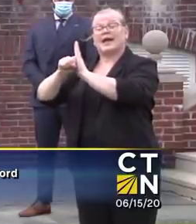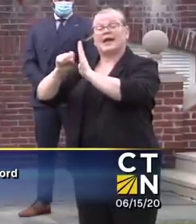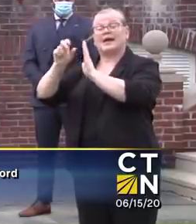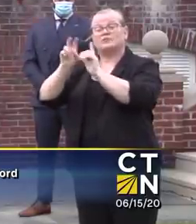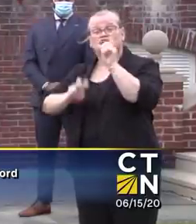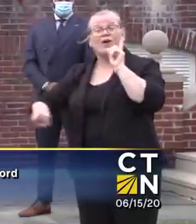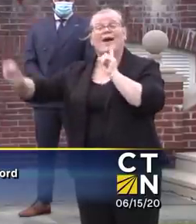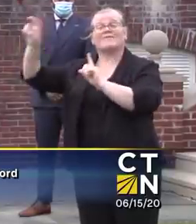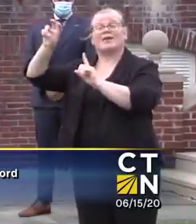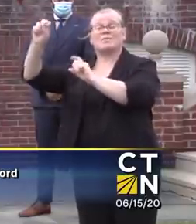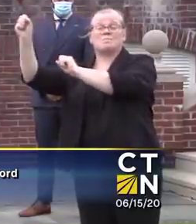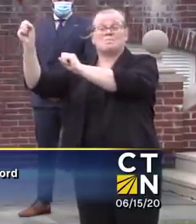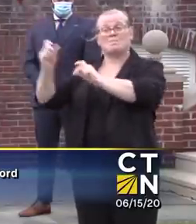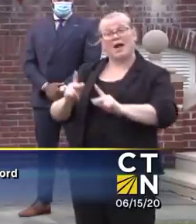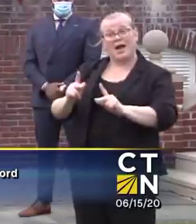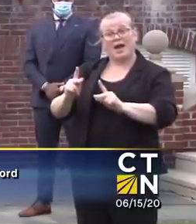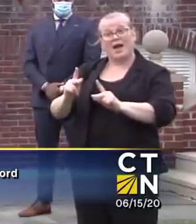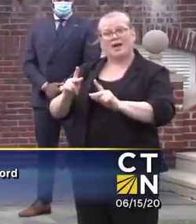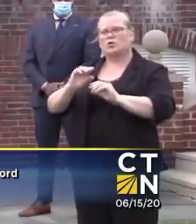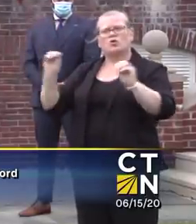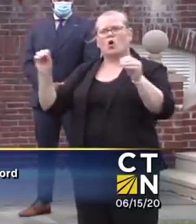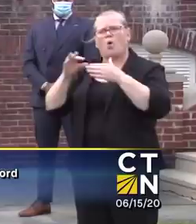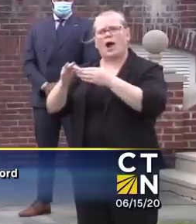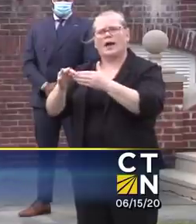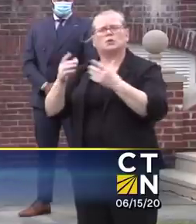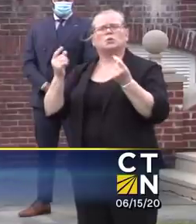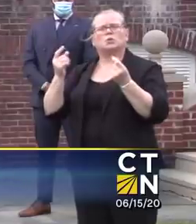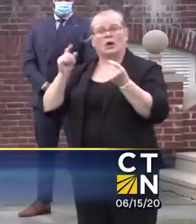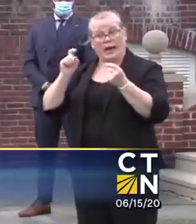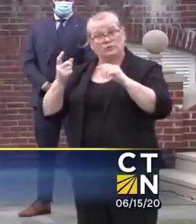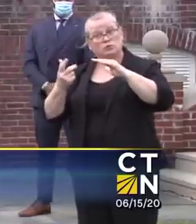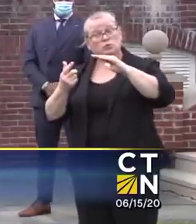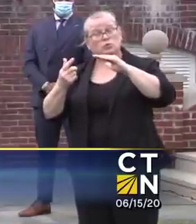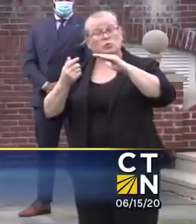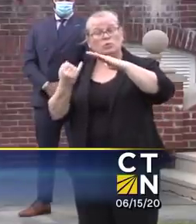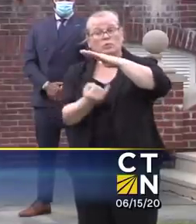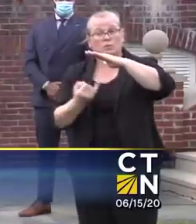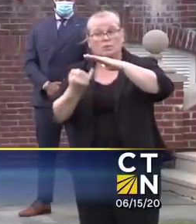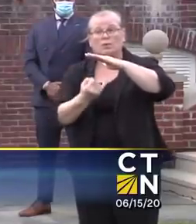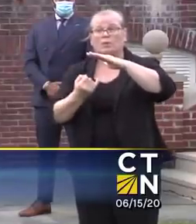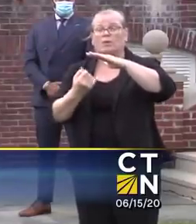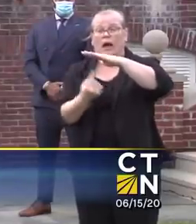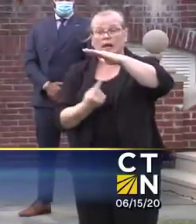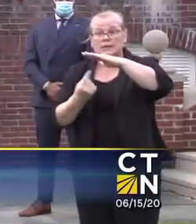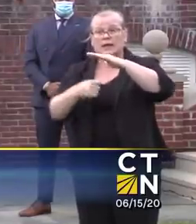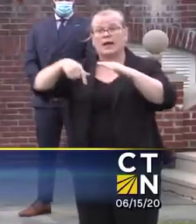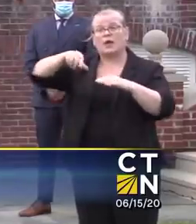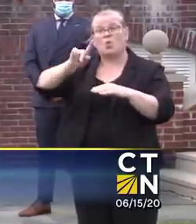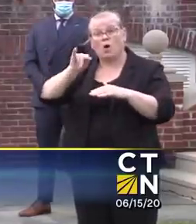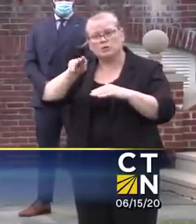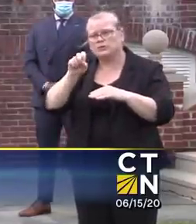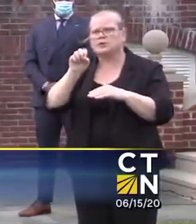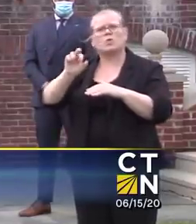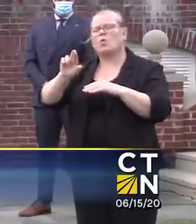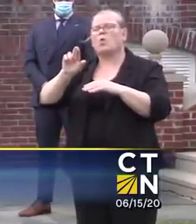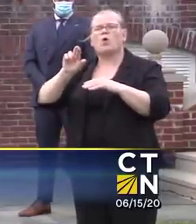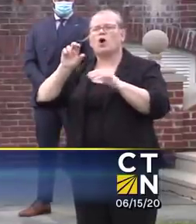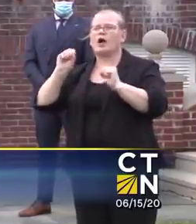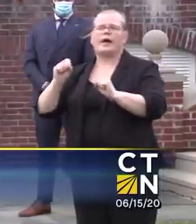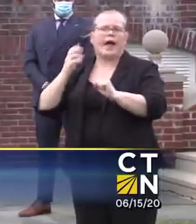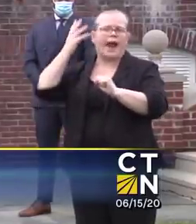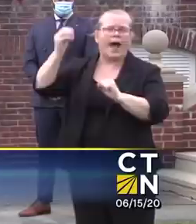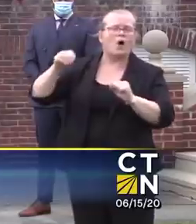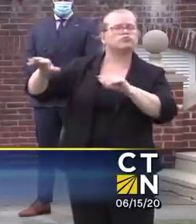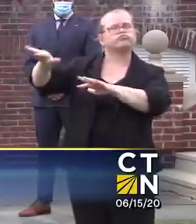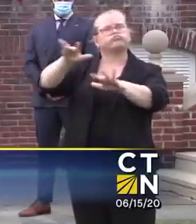places, including like Florida, where Connecticut residents are always going back and forth with, is there any thought to some sort of something to prevent people